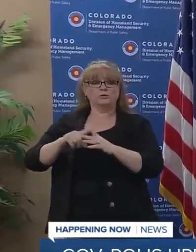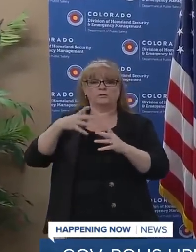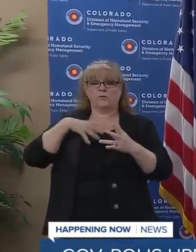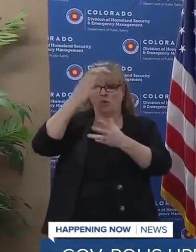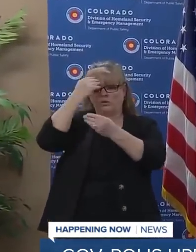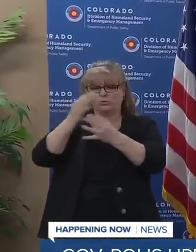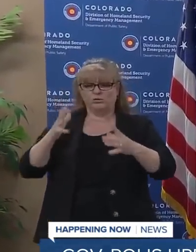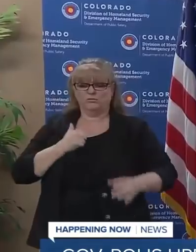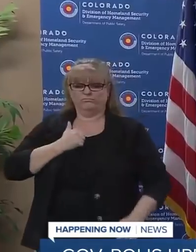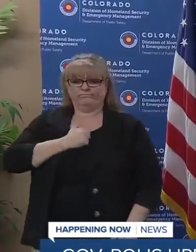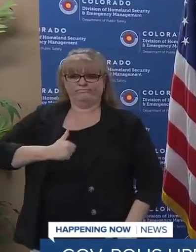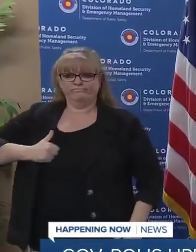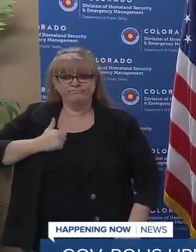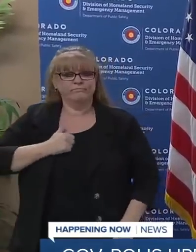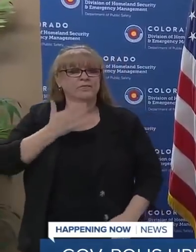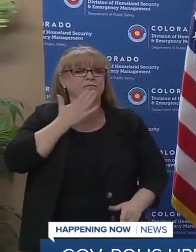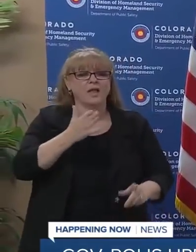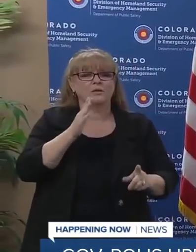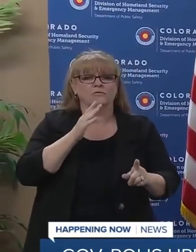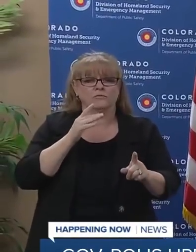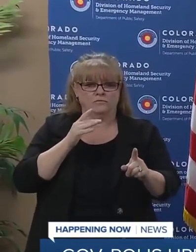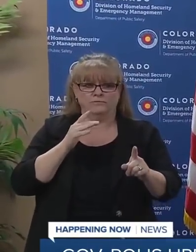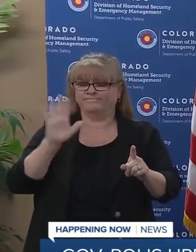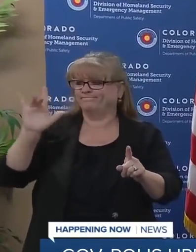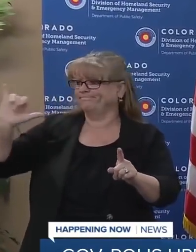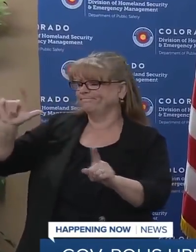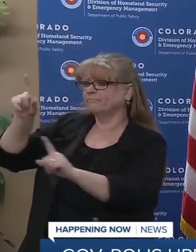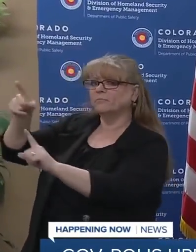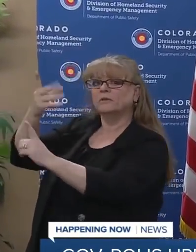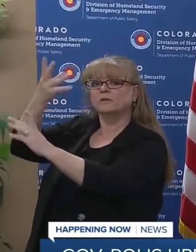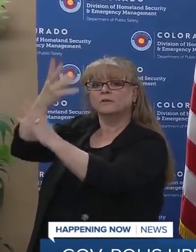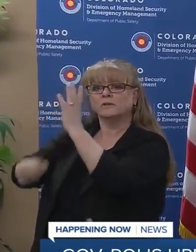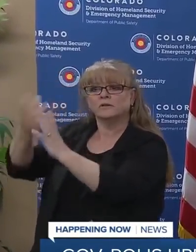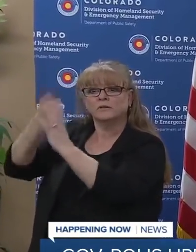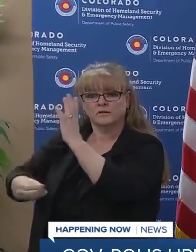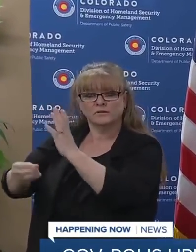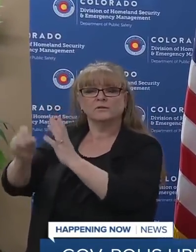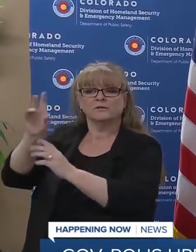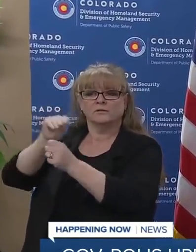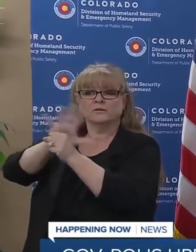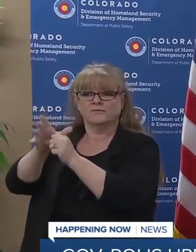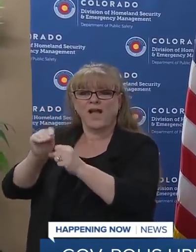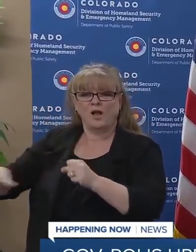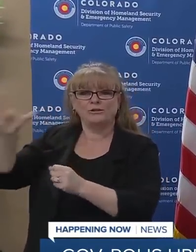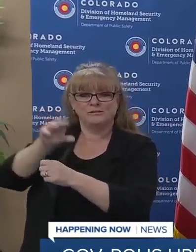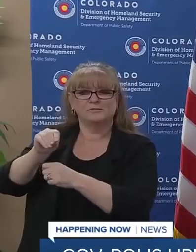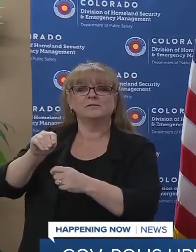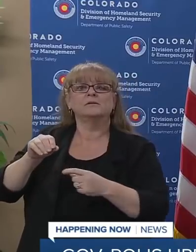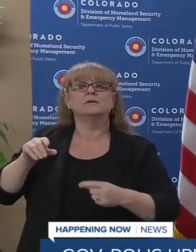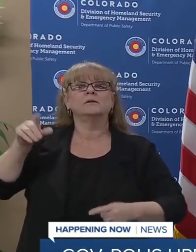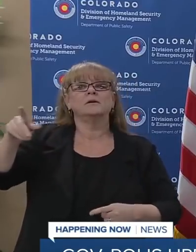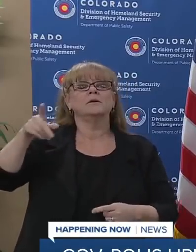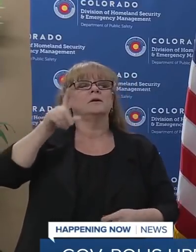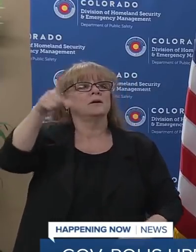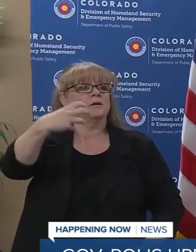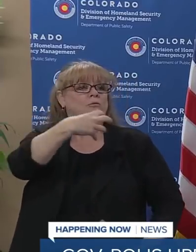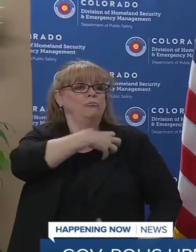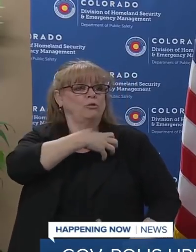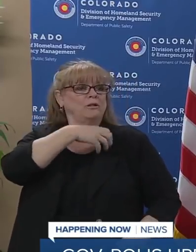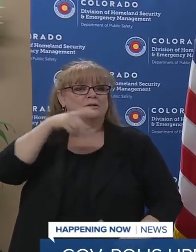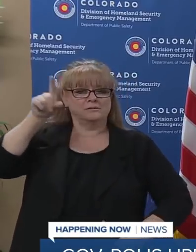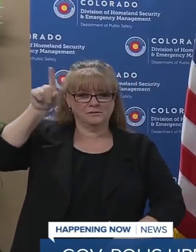who suffered loss at the hands of this virus, including El Paso County Sheriff Deputy Jeff Hopkins, age